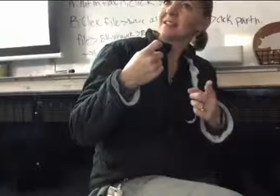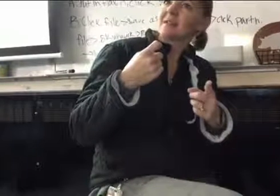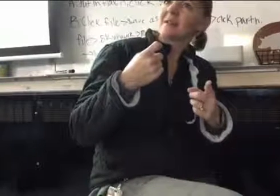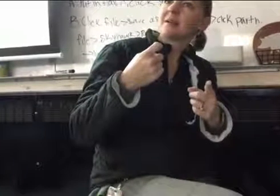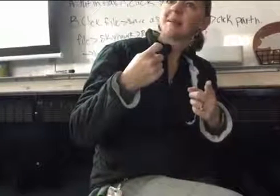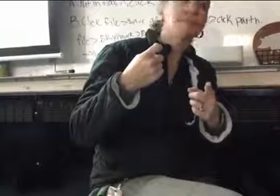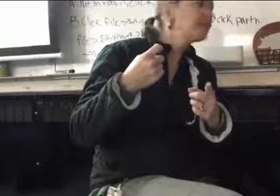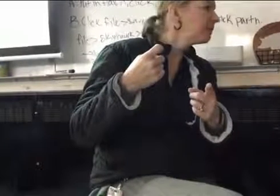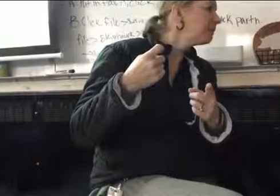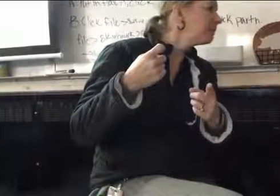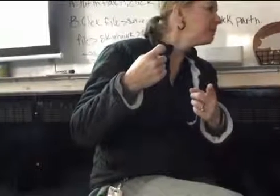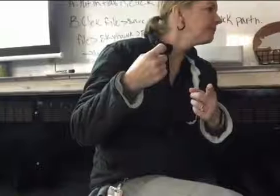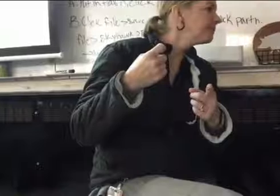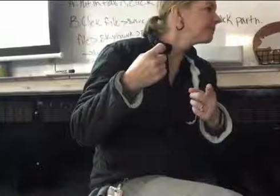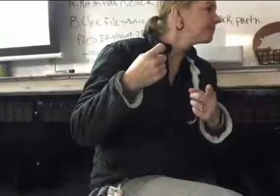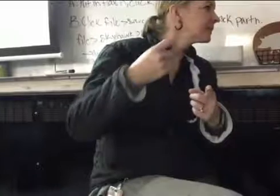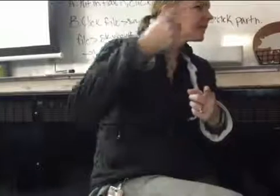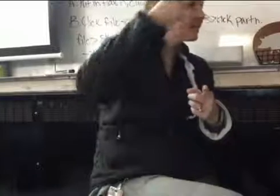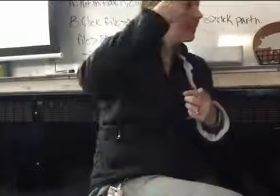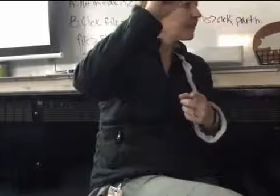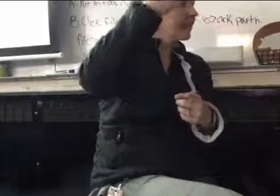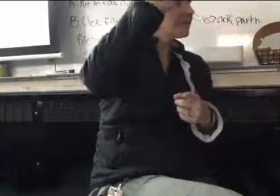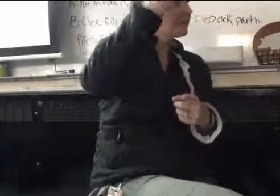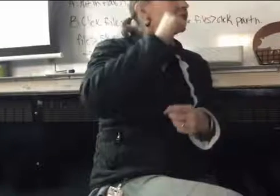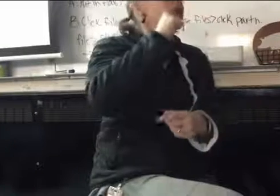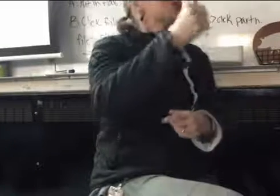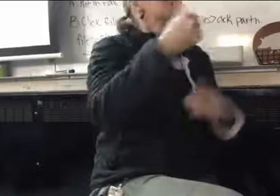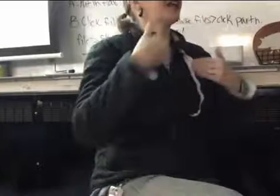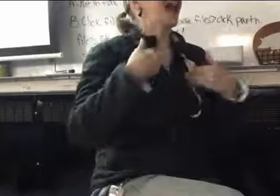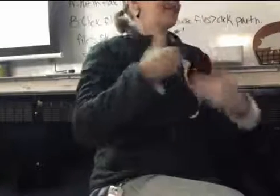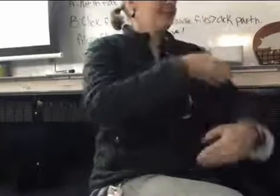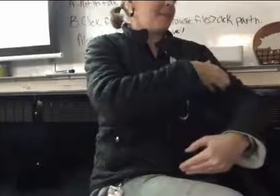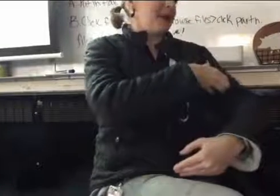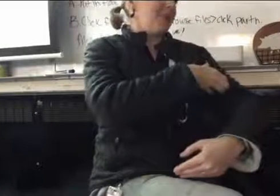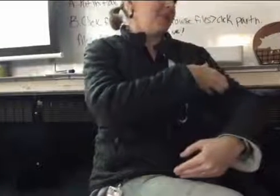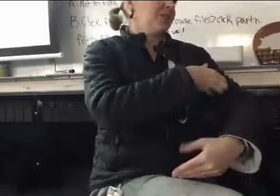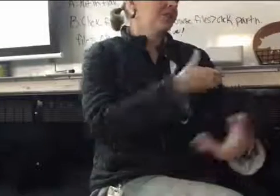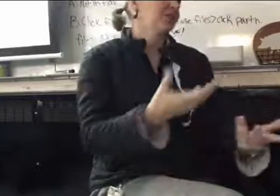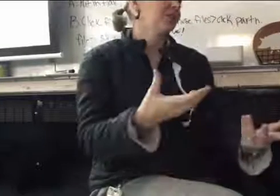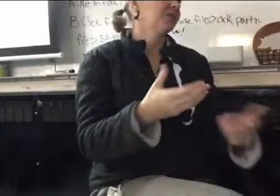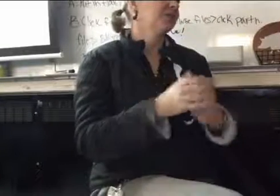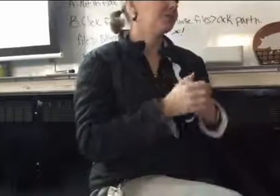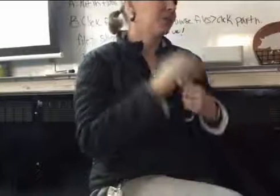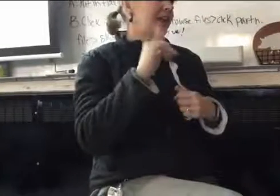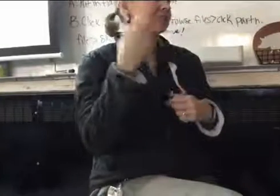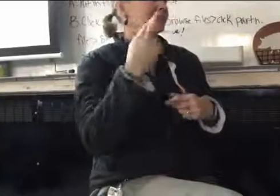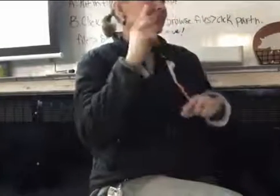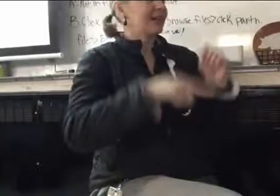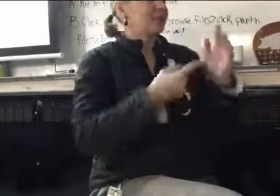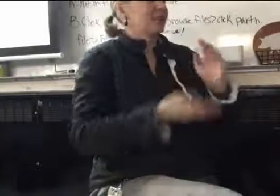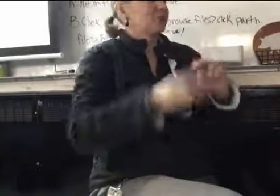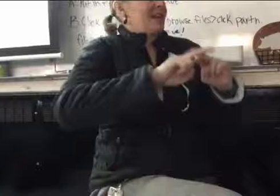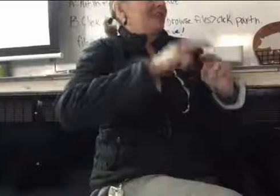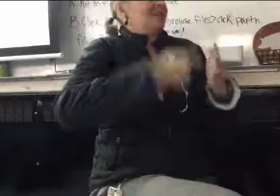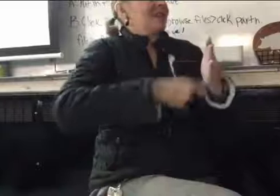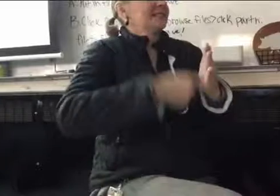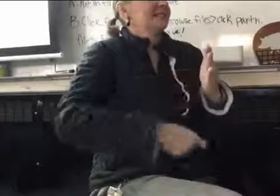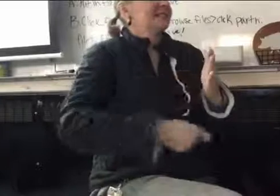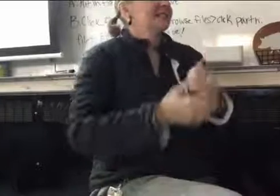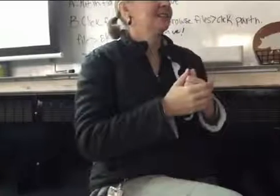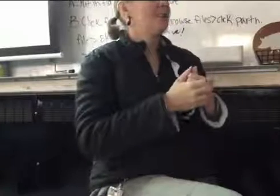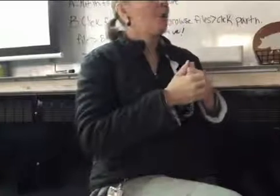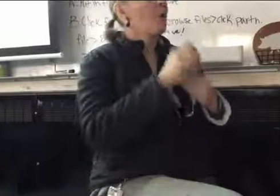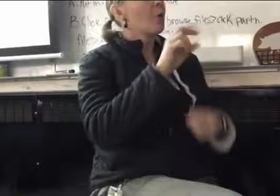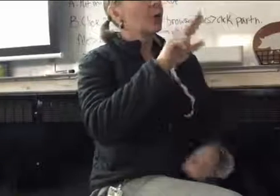Yes, exactly. They didn't want their Confederate government to become just like the Union government. And so they said no taxes, no